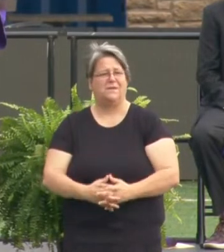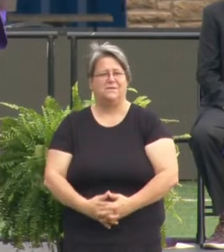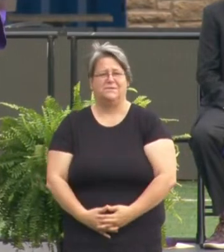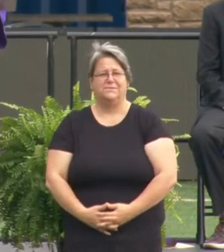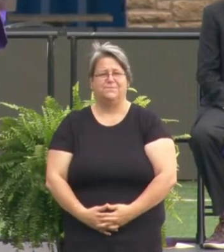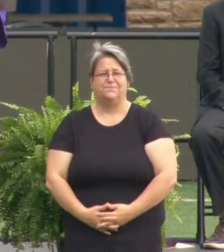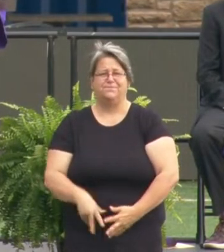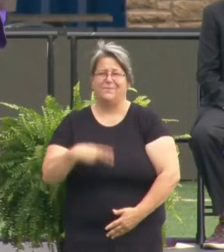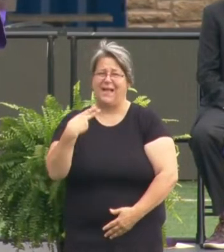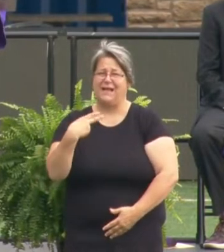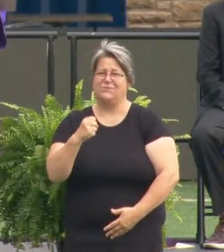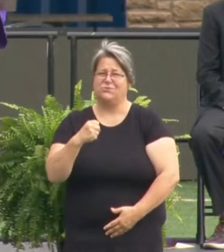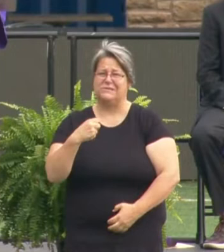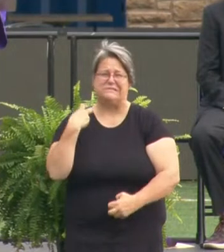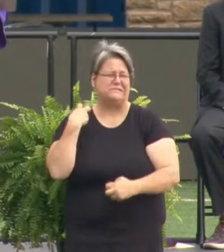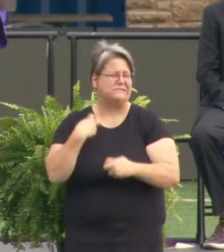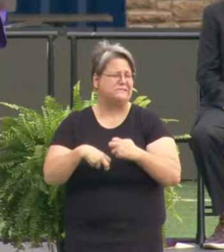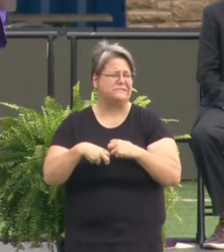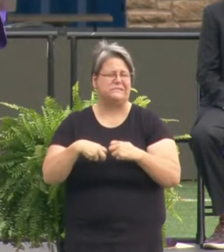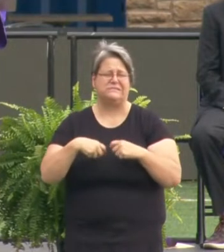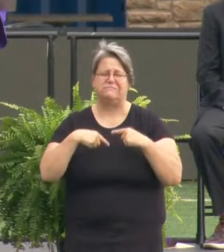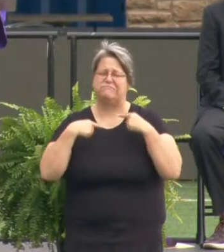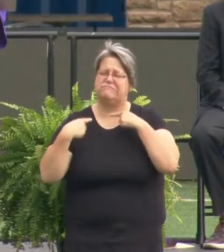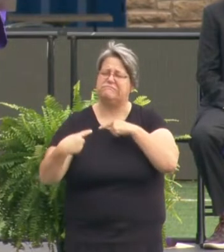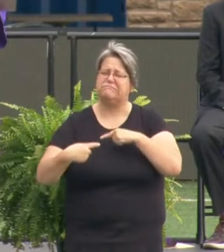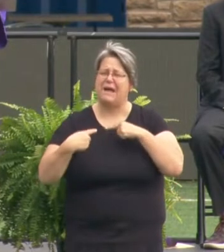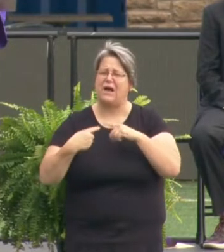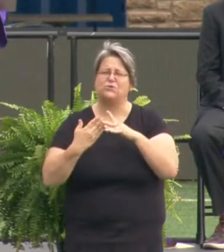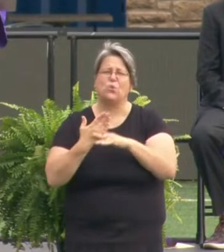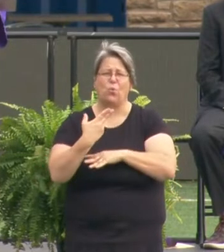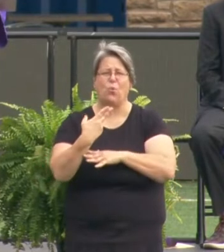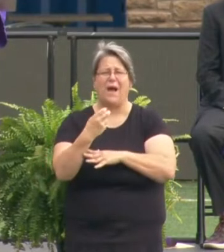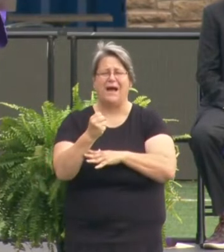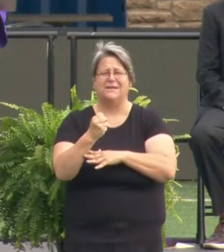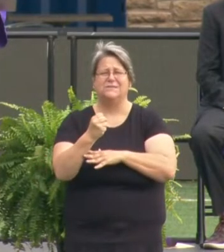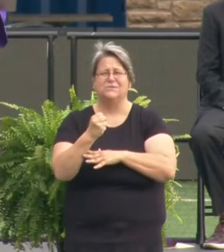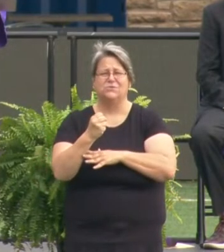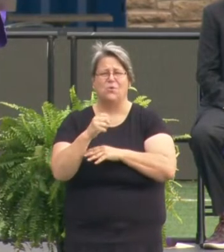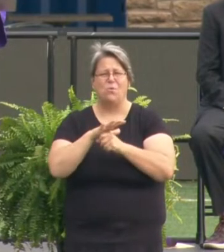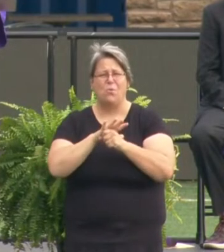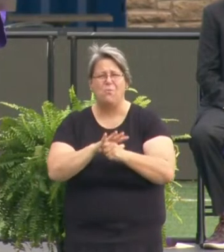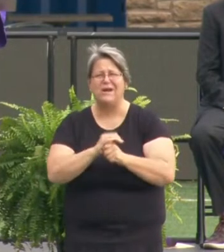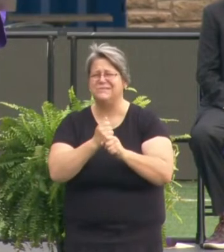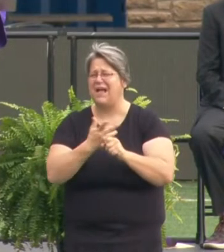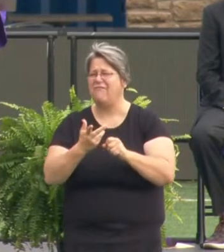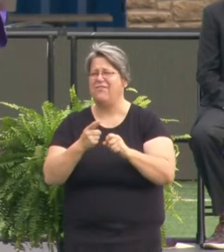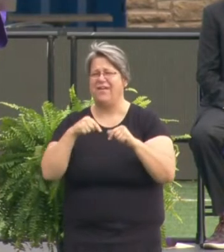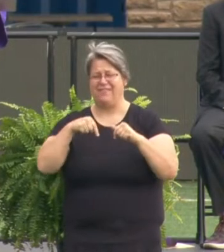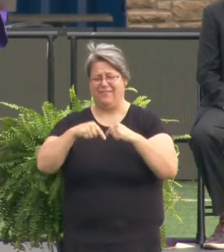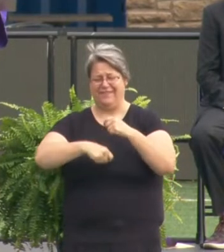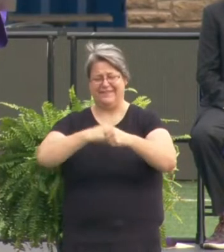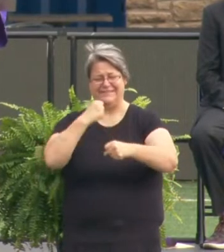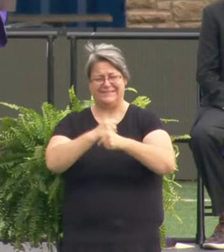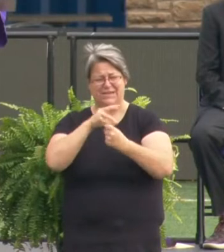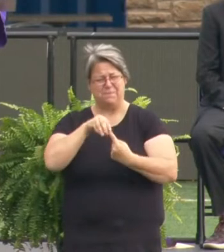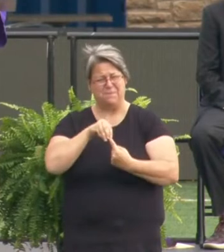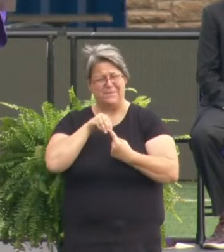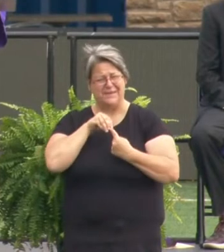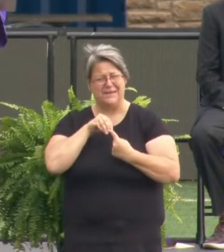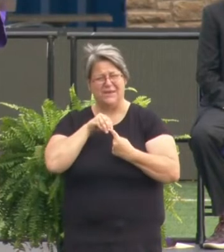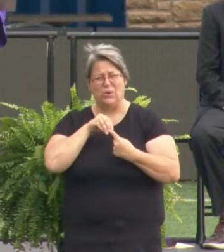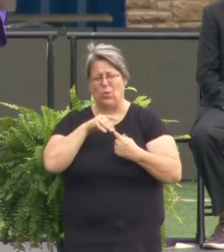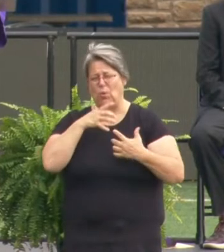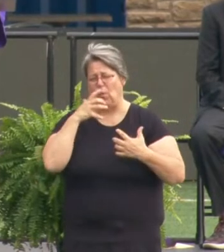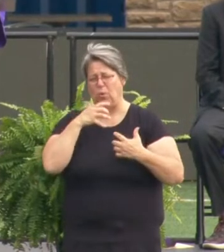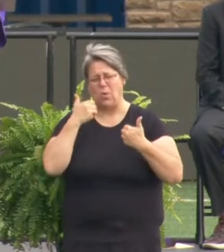High school is hard. It's a battle in and of itself. This school year in particular has come with